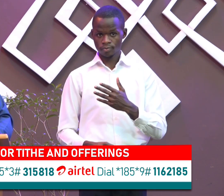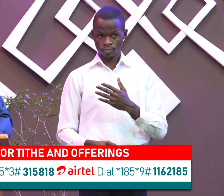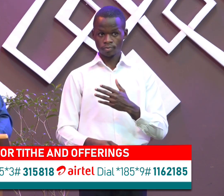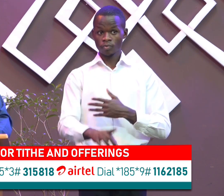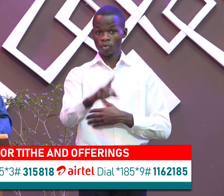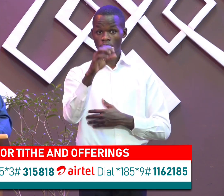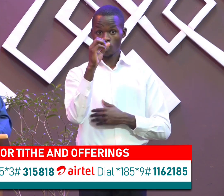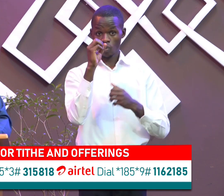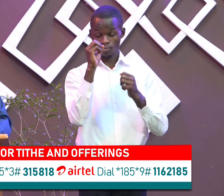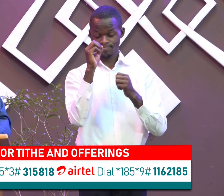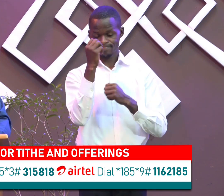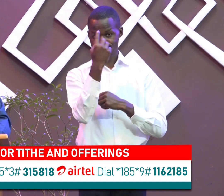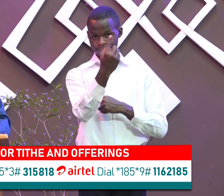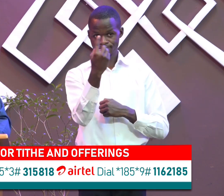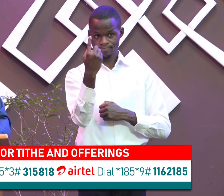is